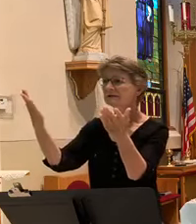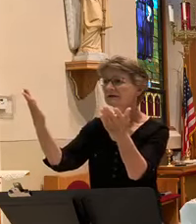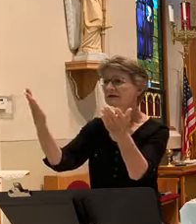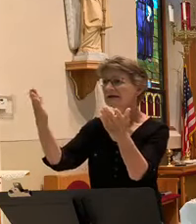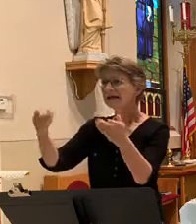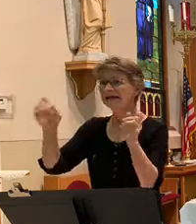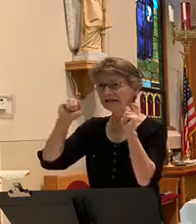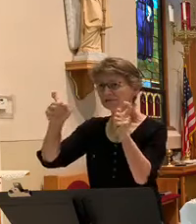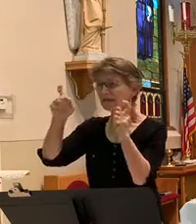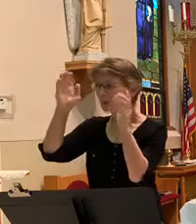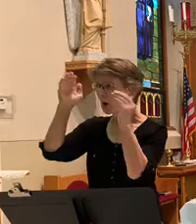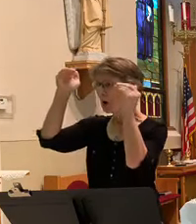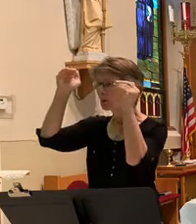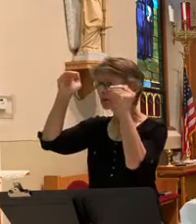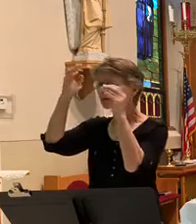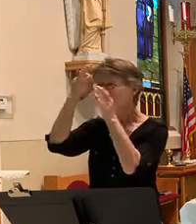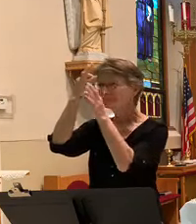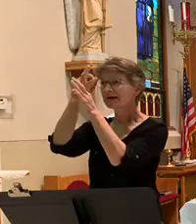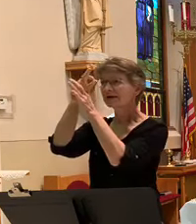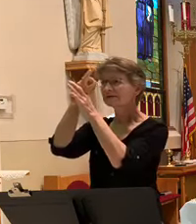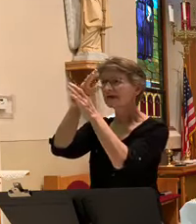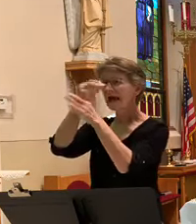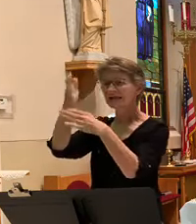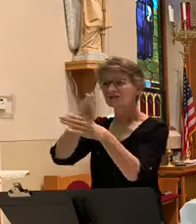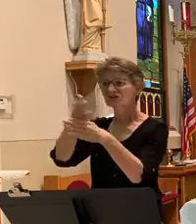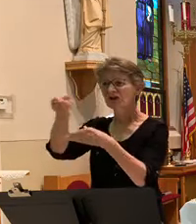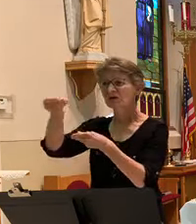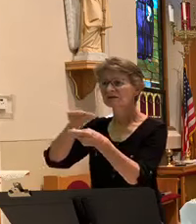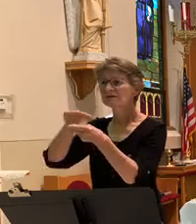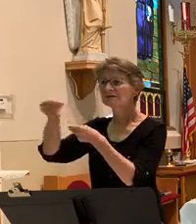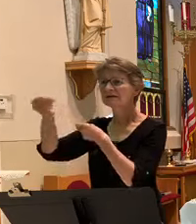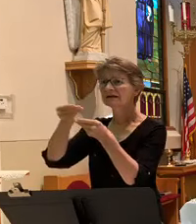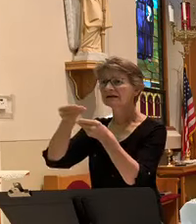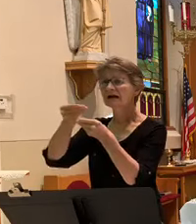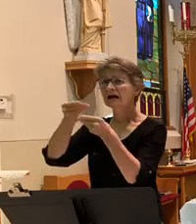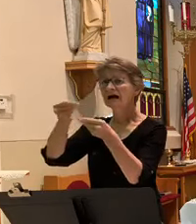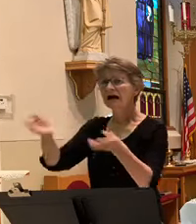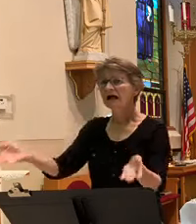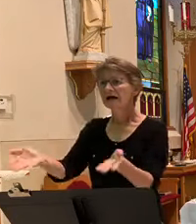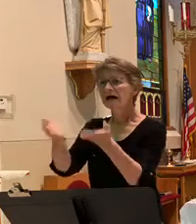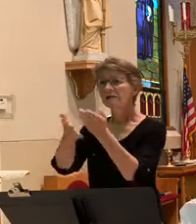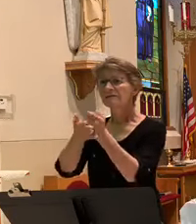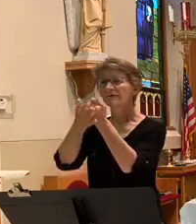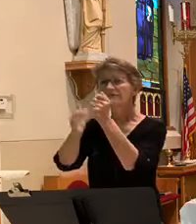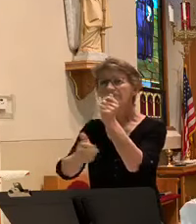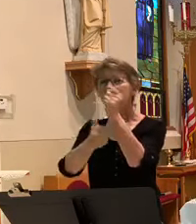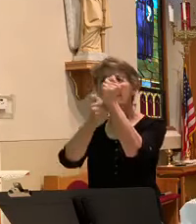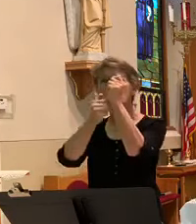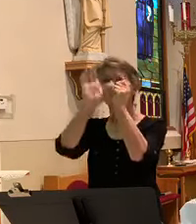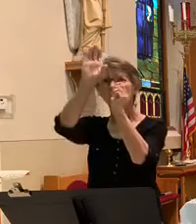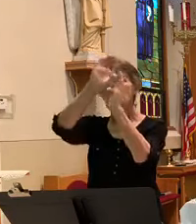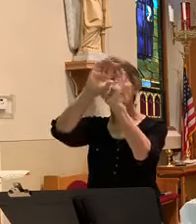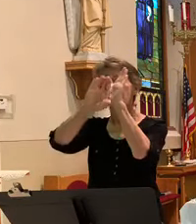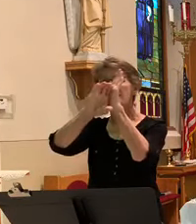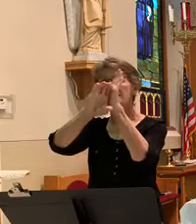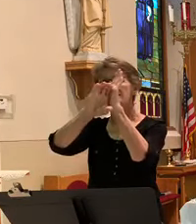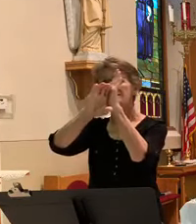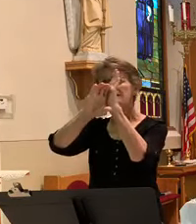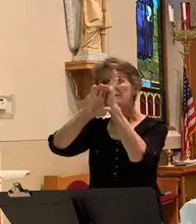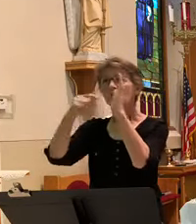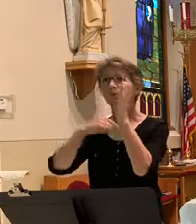hope, faith, and charity, they may be ever watchful in keeping your commands. Through our Lord Jesus Christ, your Son,